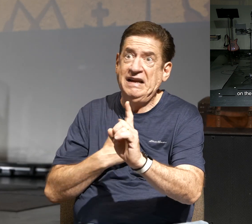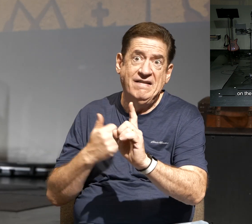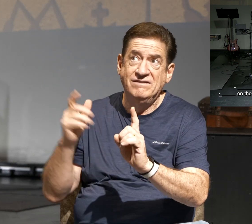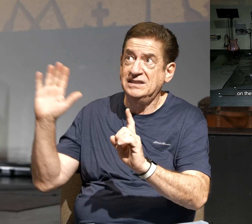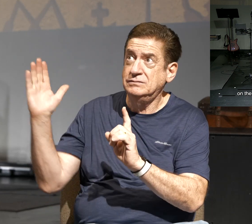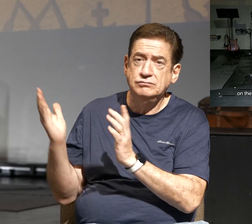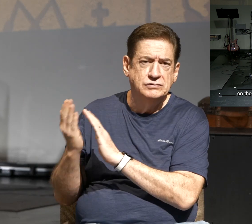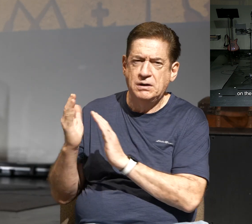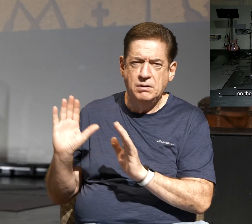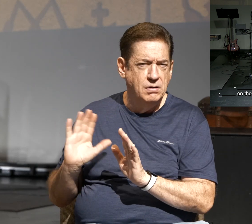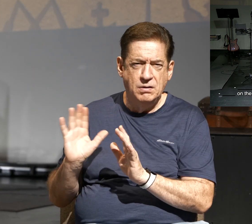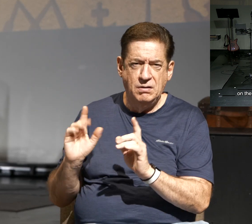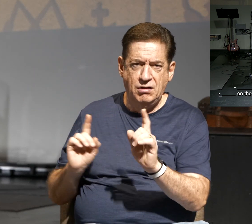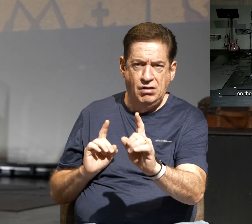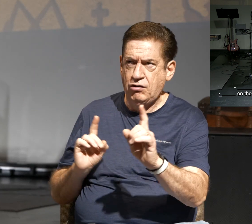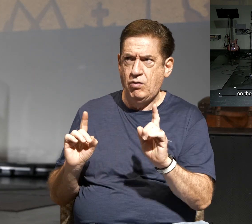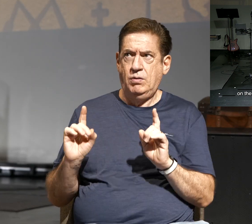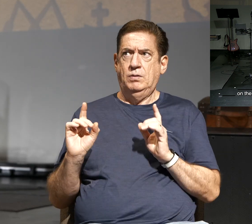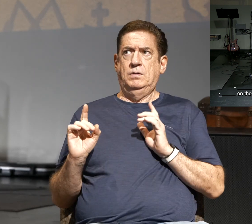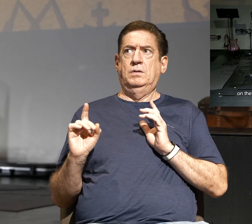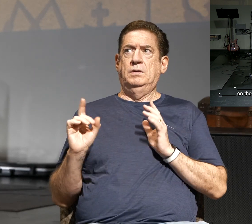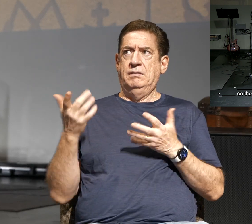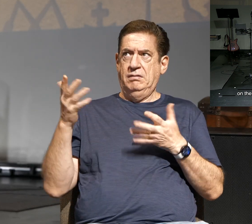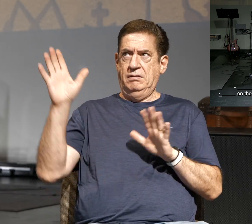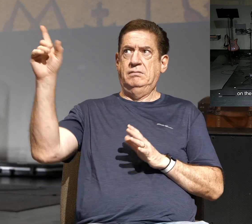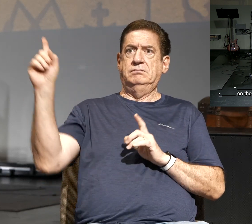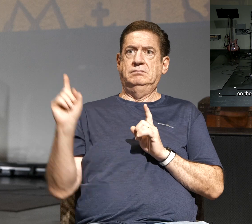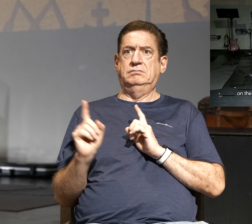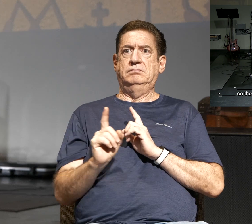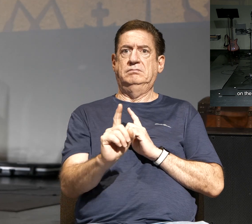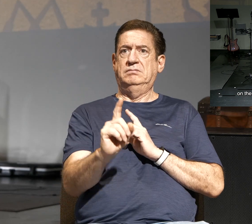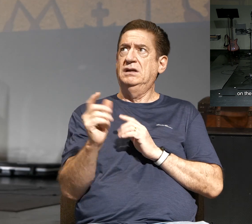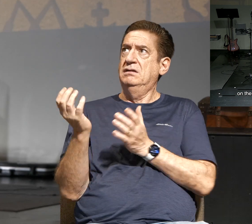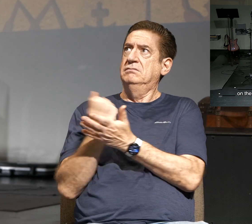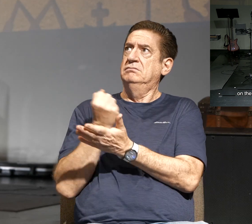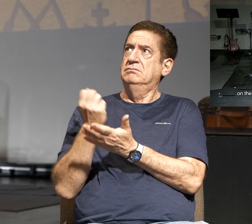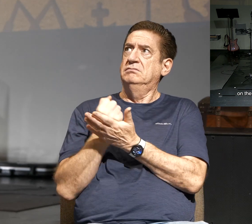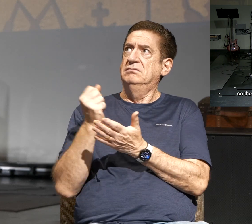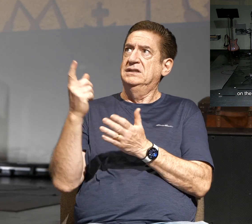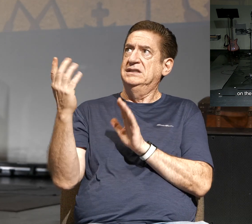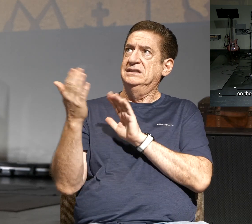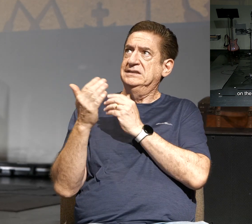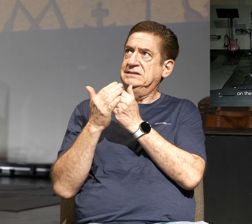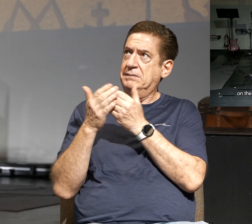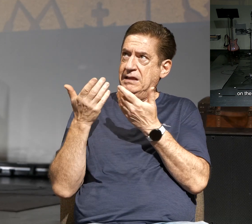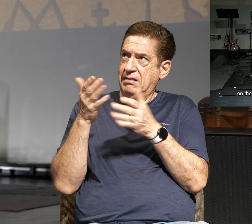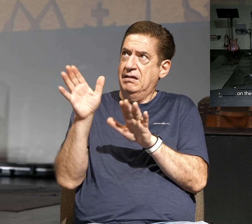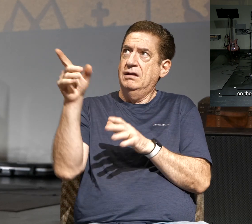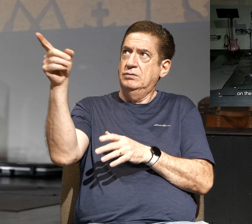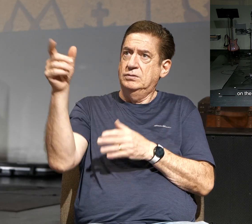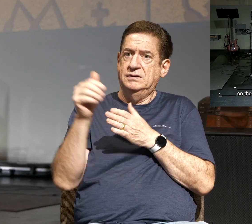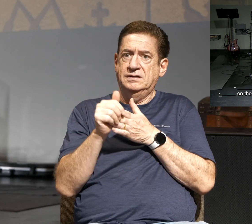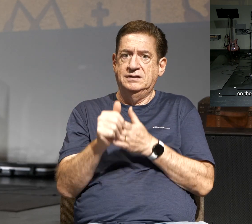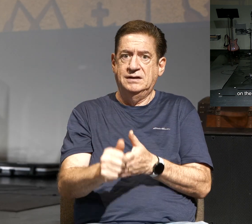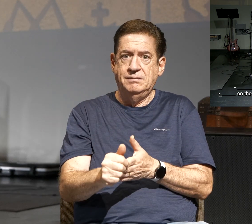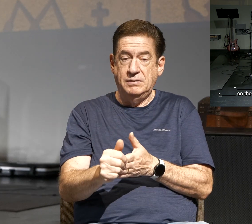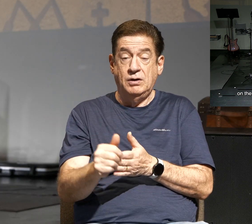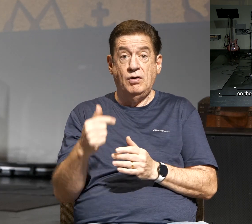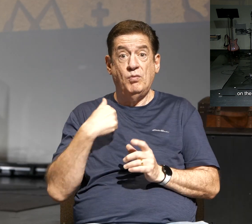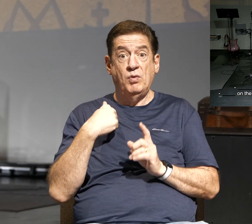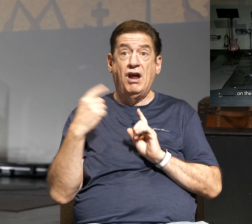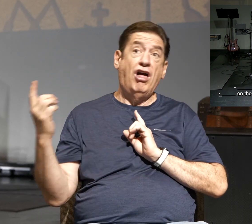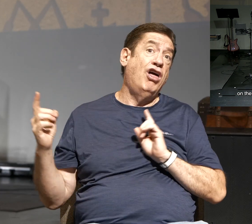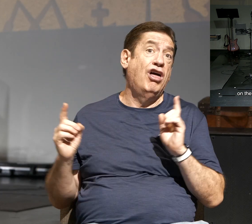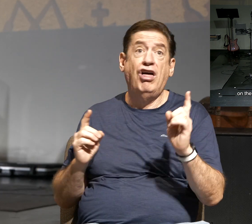talking about here. So you need to cultivate intimacy with him and allow him to lead you. When we run ahead of God's presence, we are saying, I